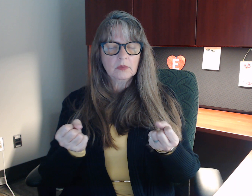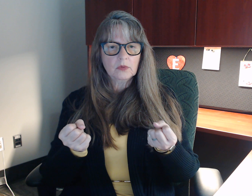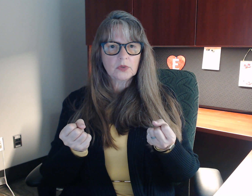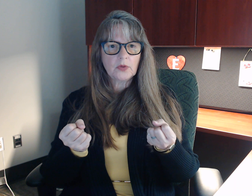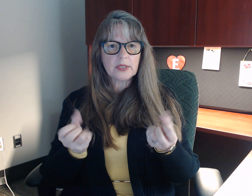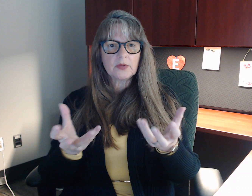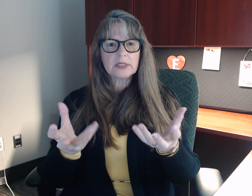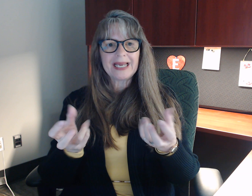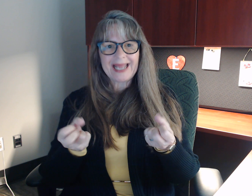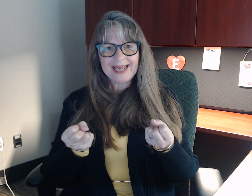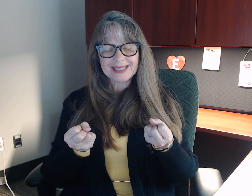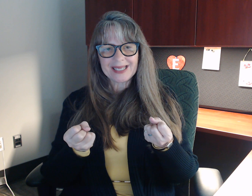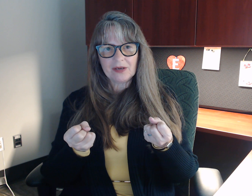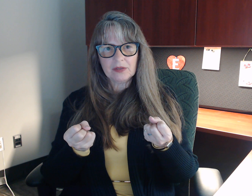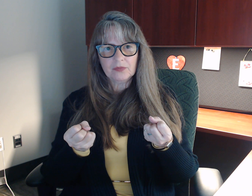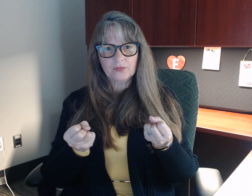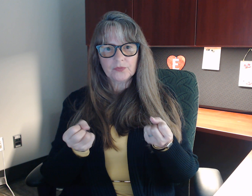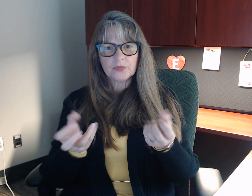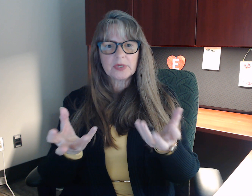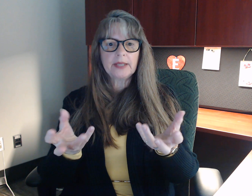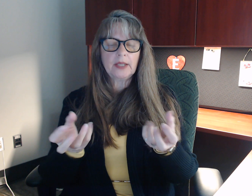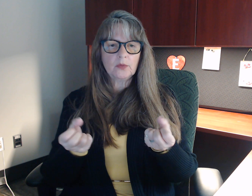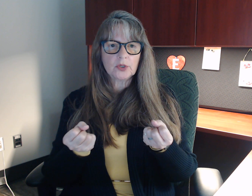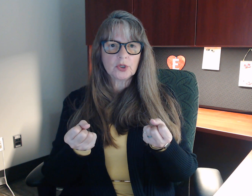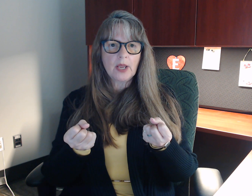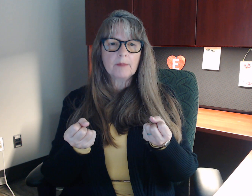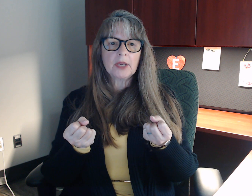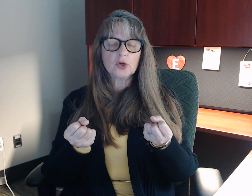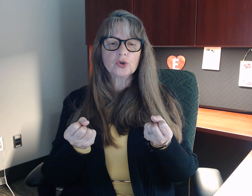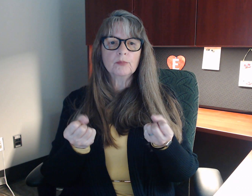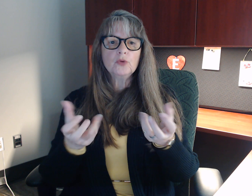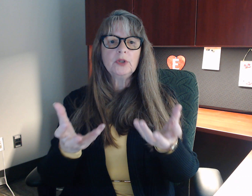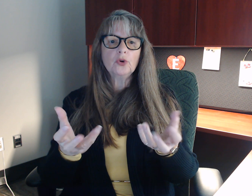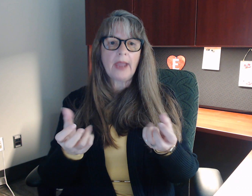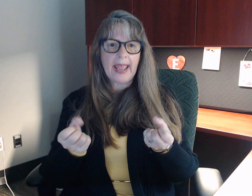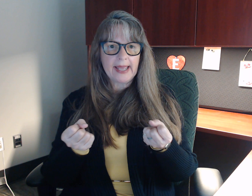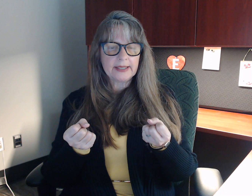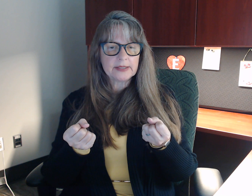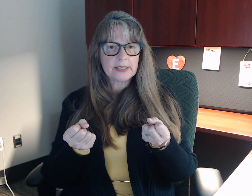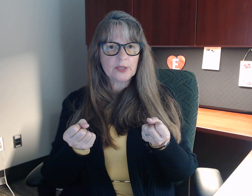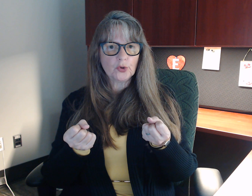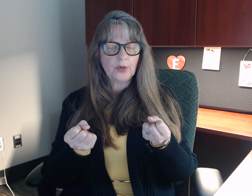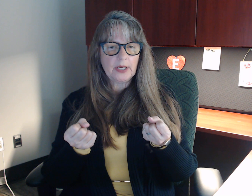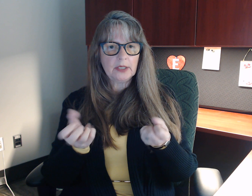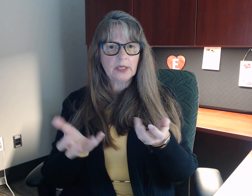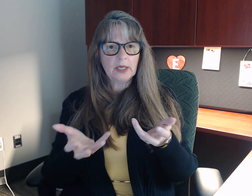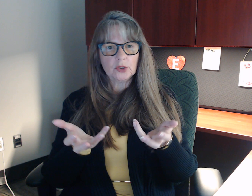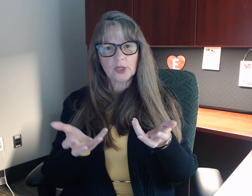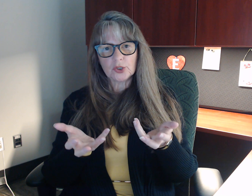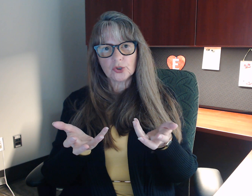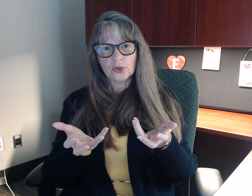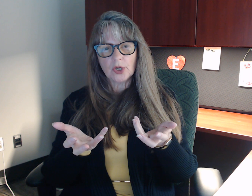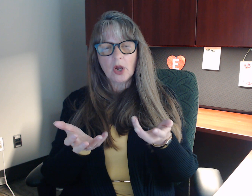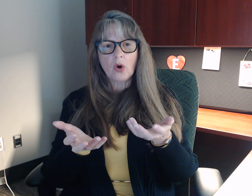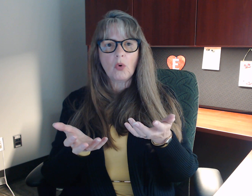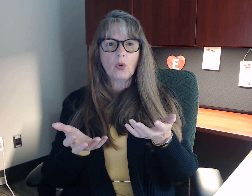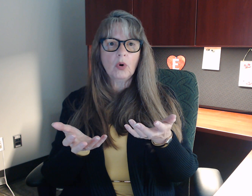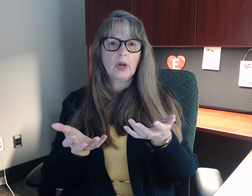So that's how they sign ASL, sign language, because you're moving your hands either in a gesture or